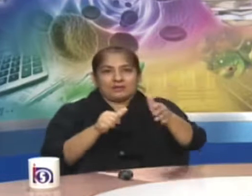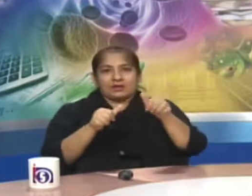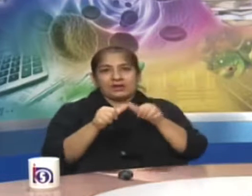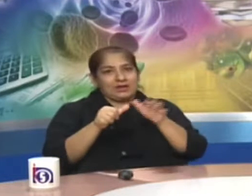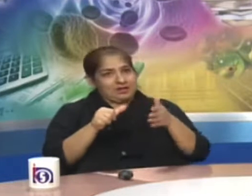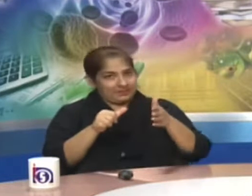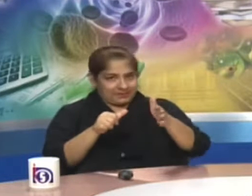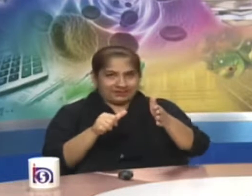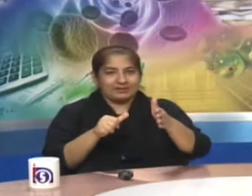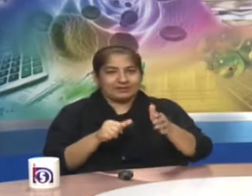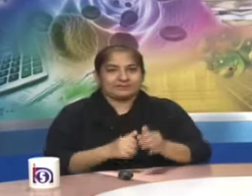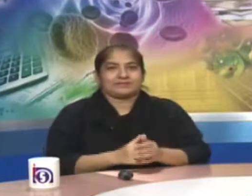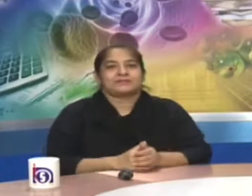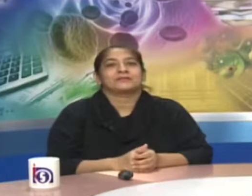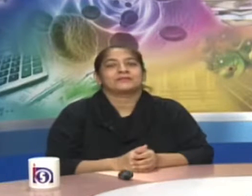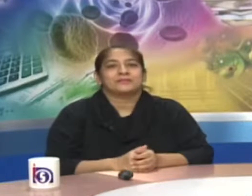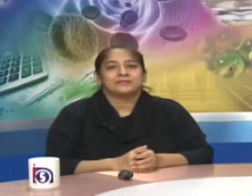The sign of Ahmedabad is this.